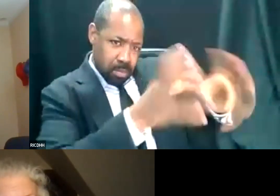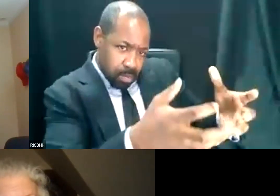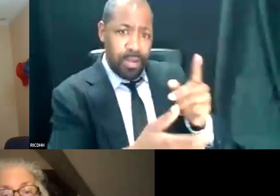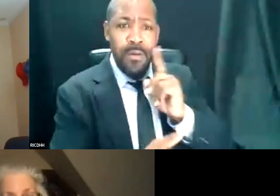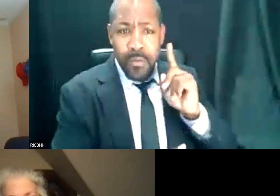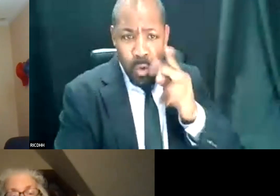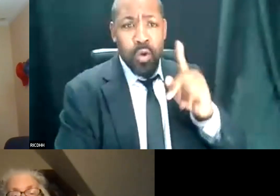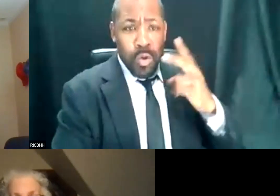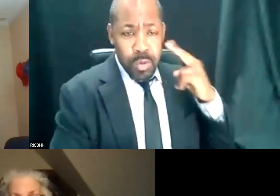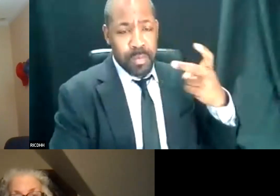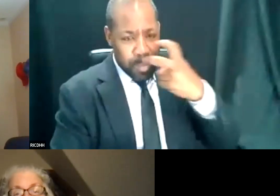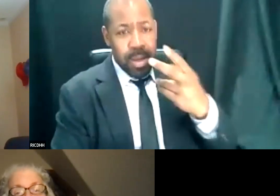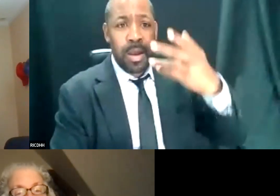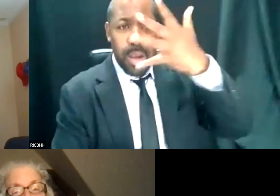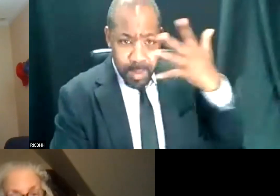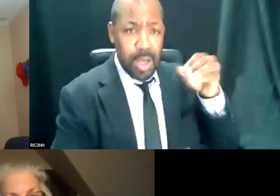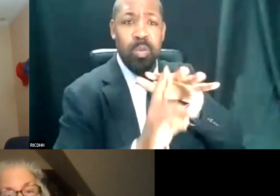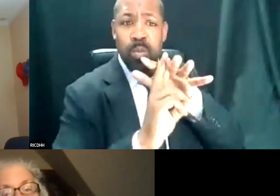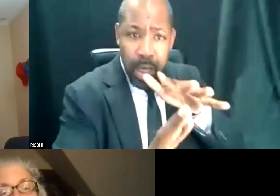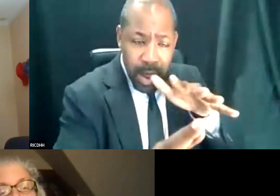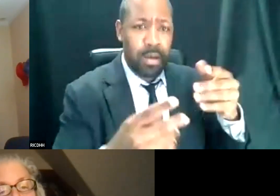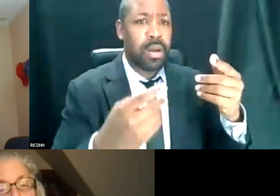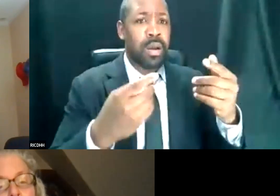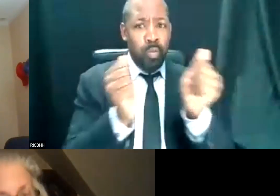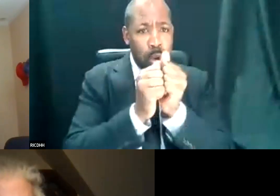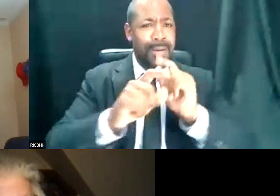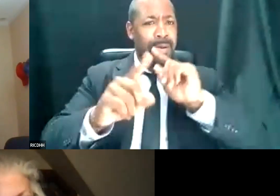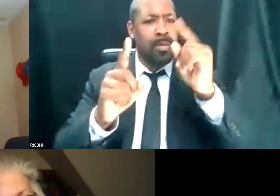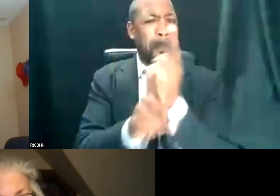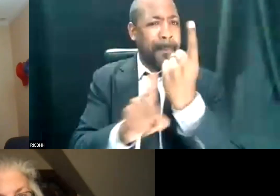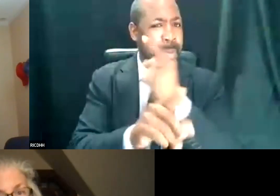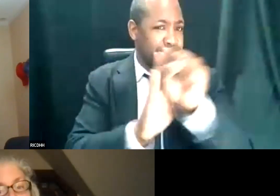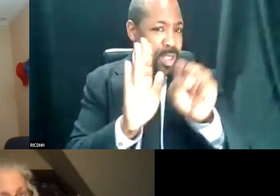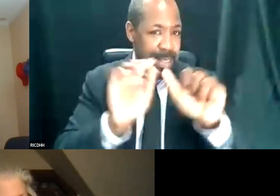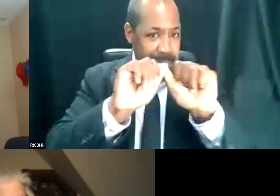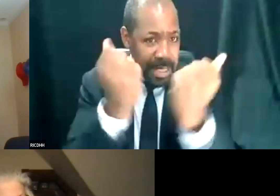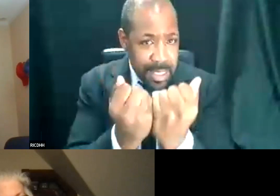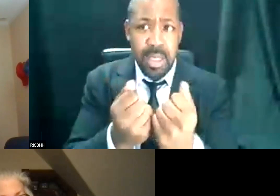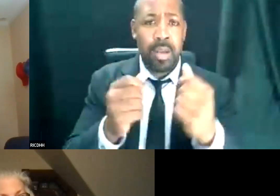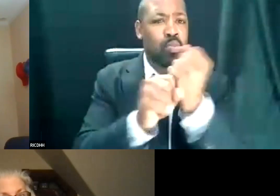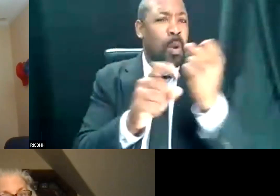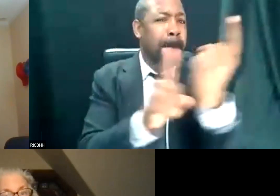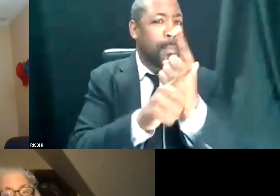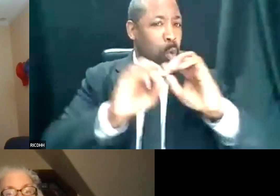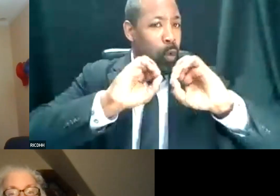event specifically set up for people who are immigrants or refugees.